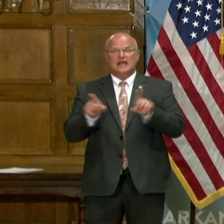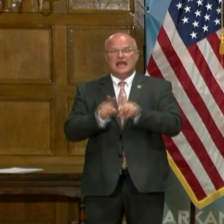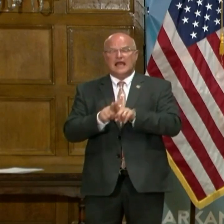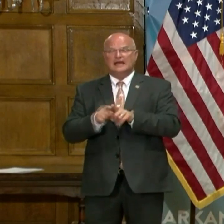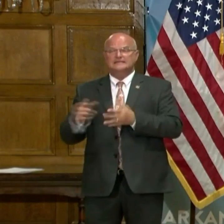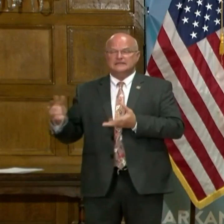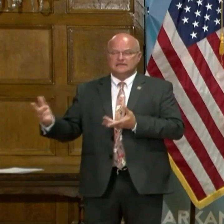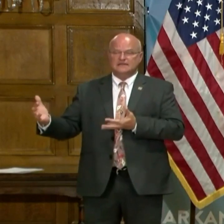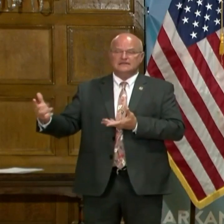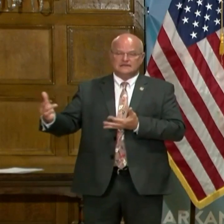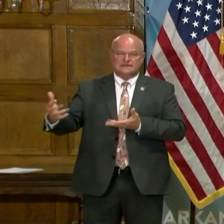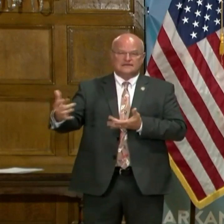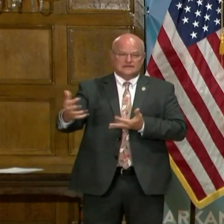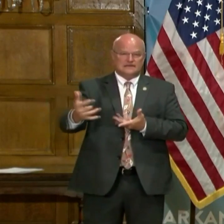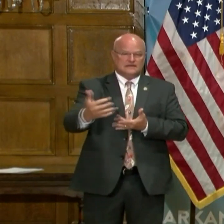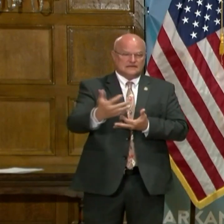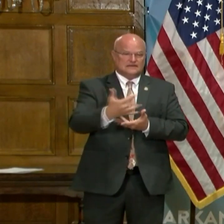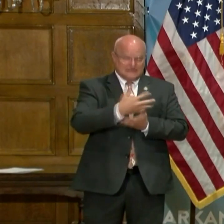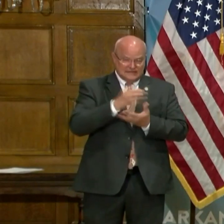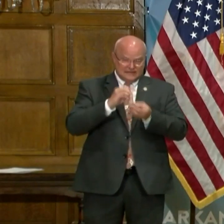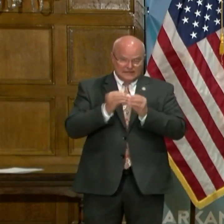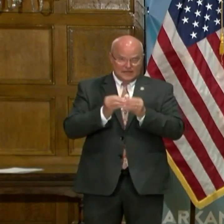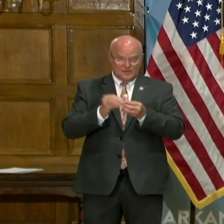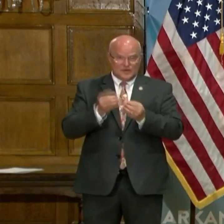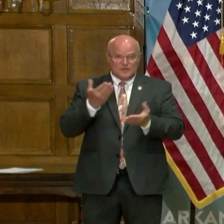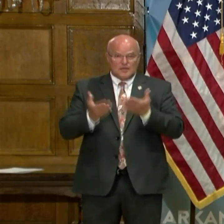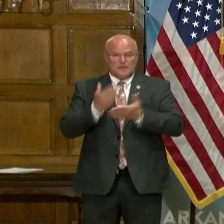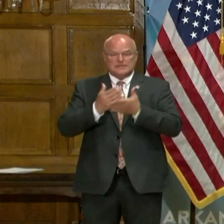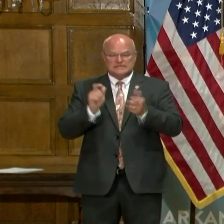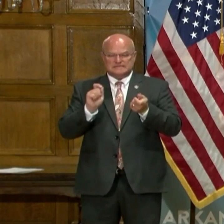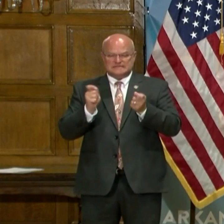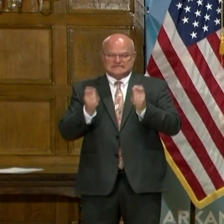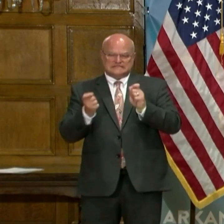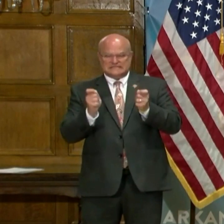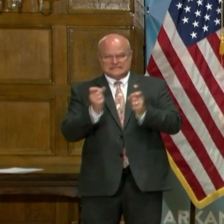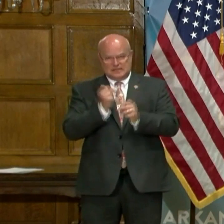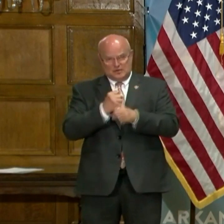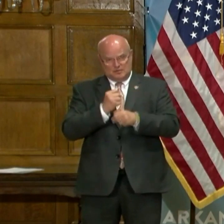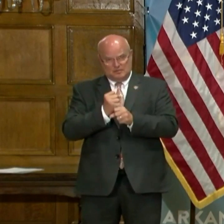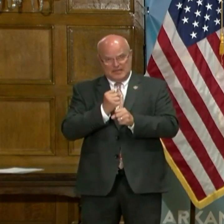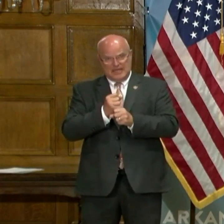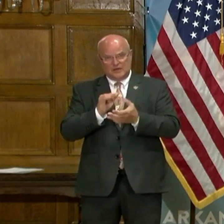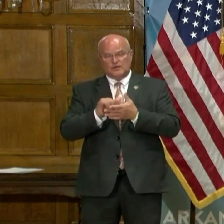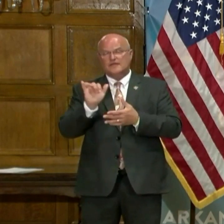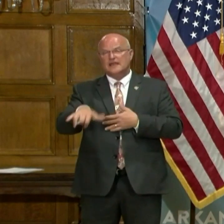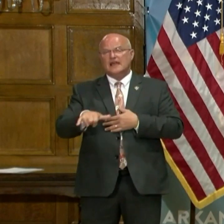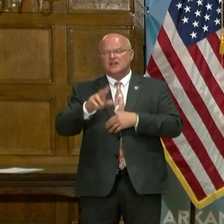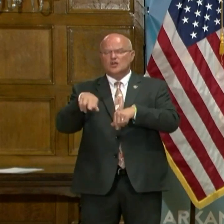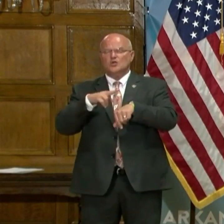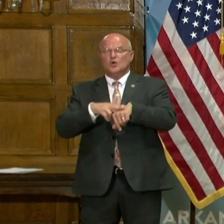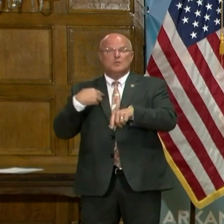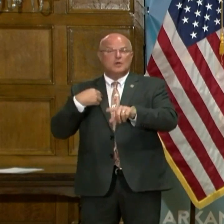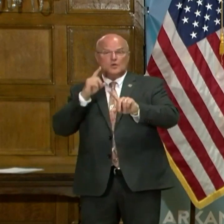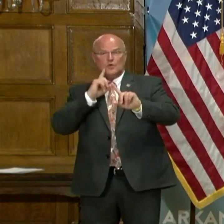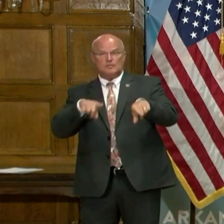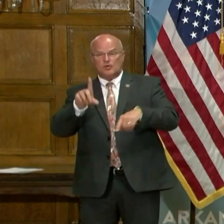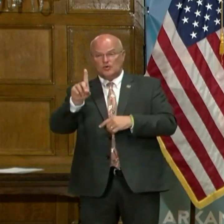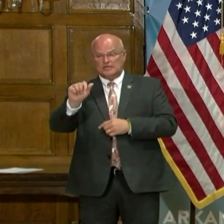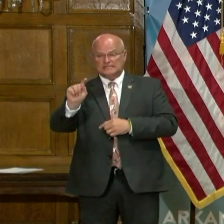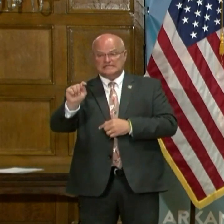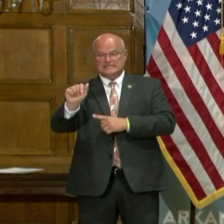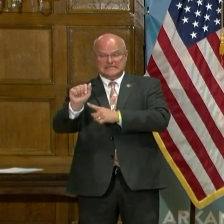as we get all of them in, there may be some adjustments that are made. Remember, normally when we report